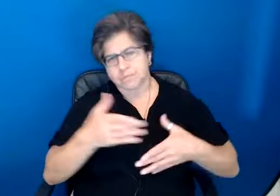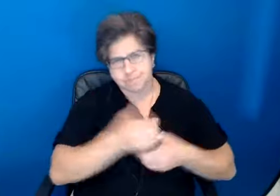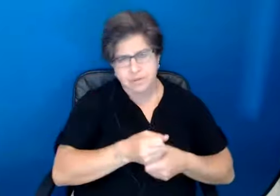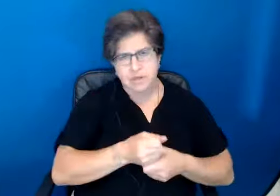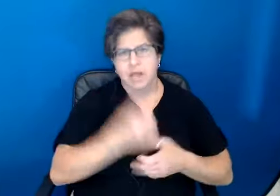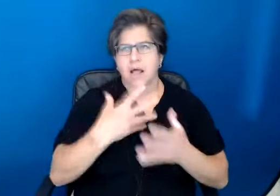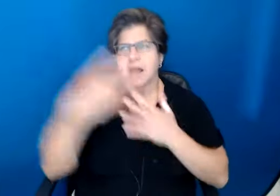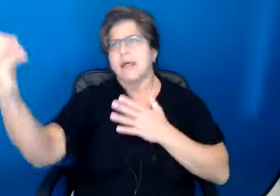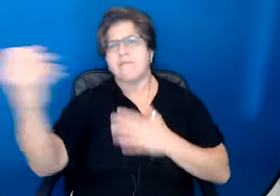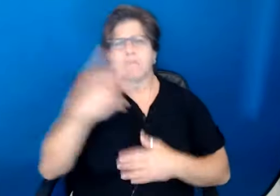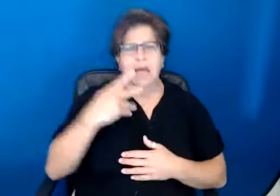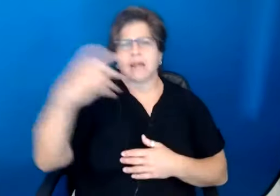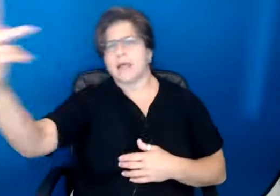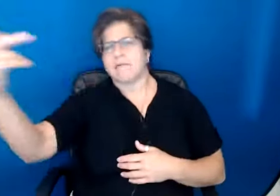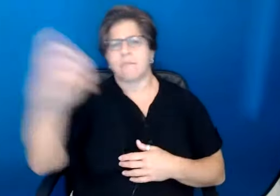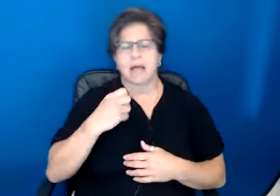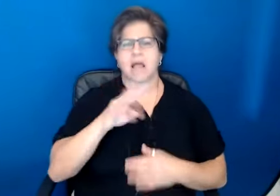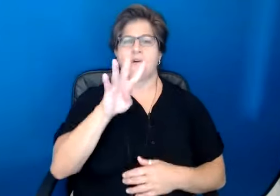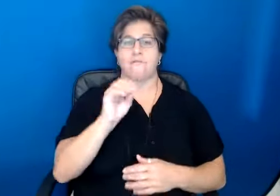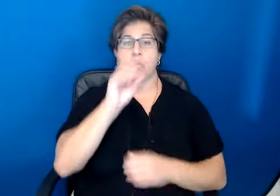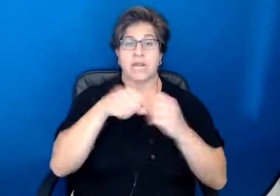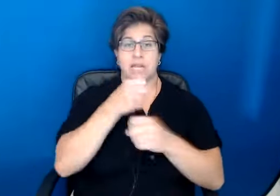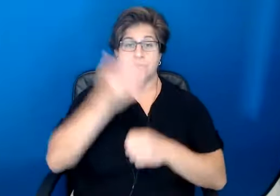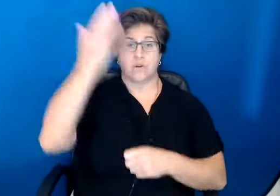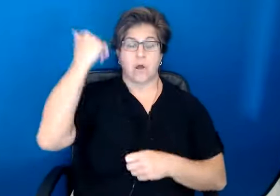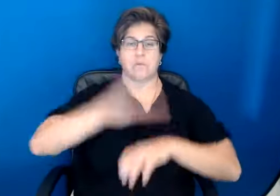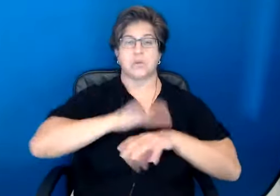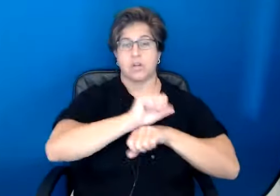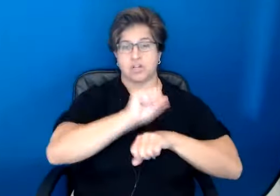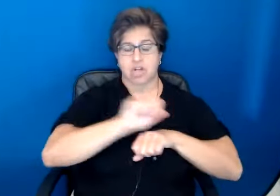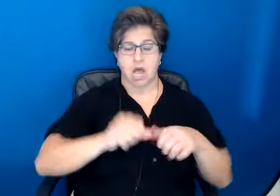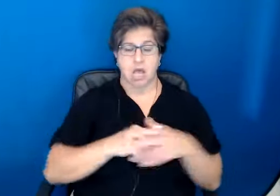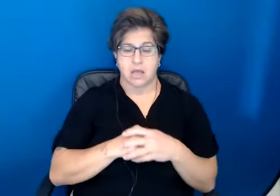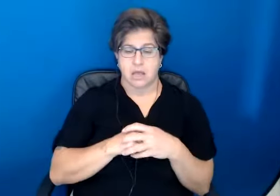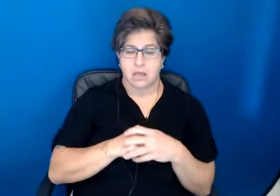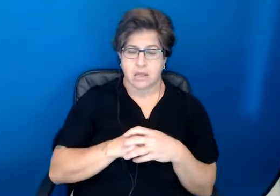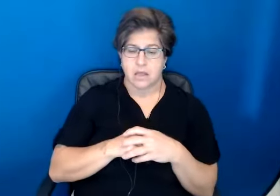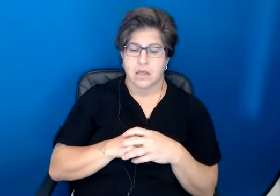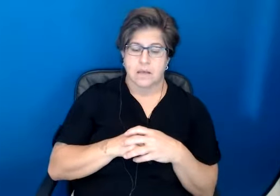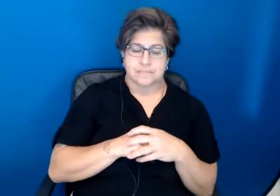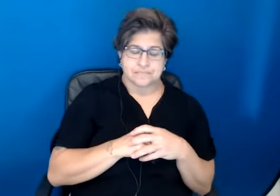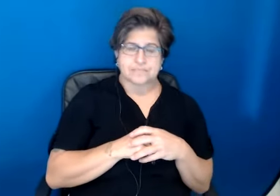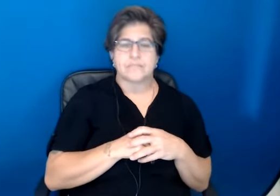was well, you know, and that was a block for me, and I would leave and they think I'm well and I'm not,